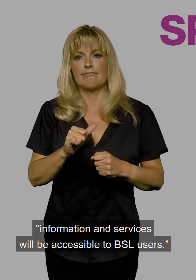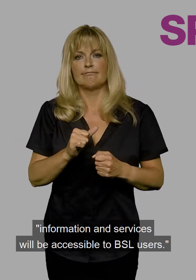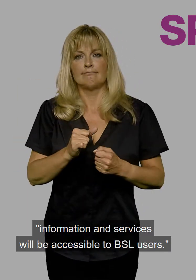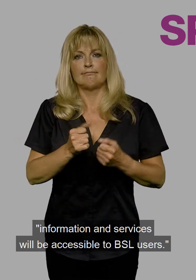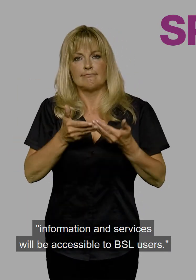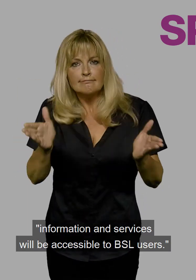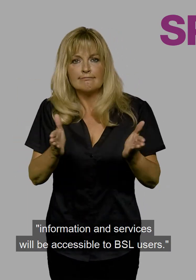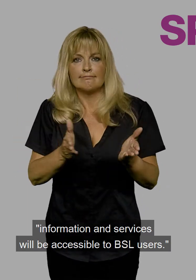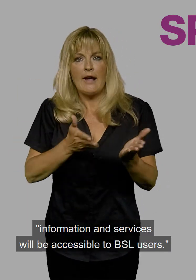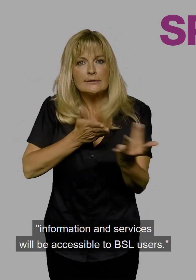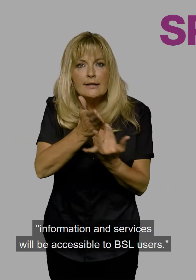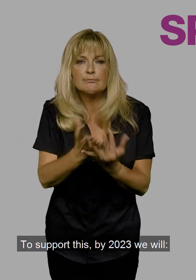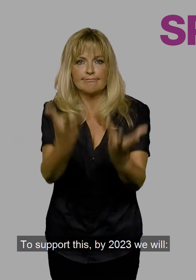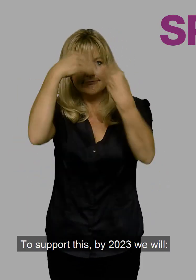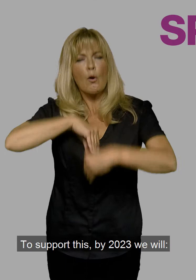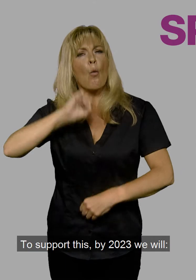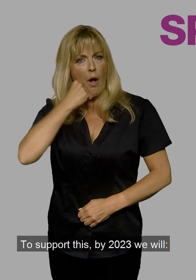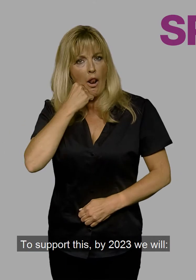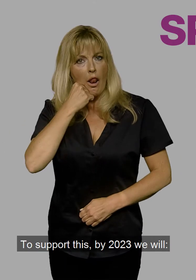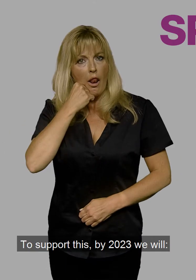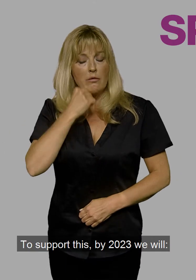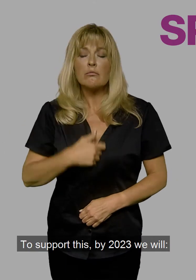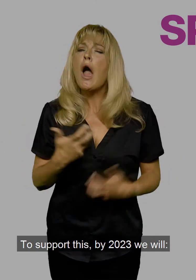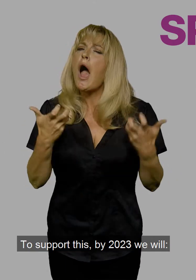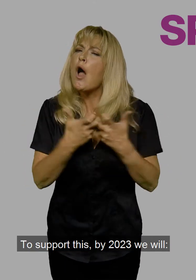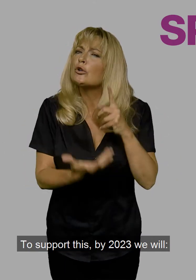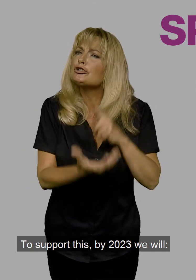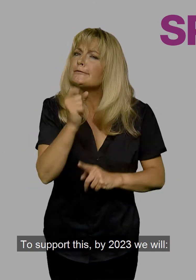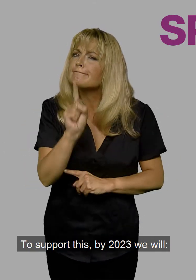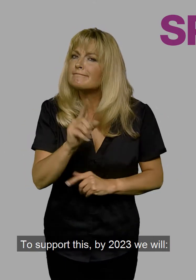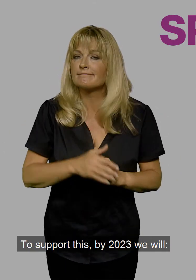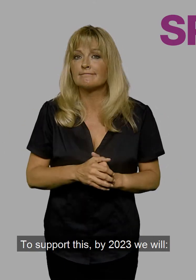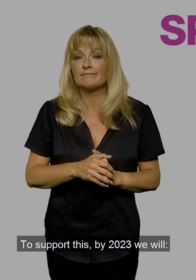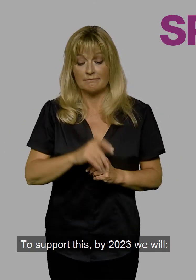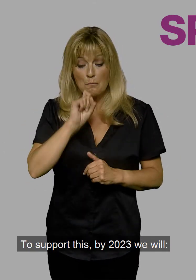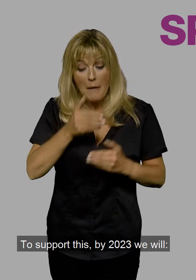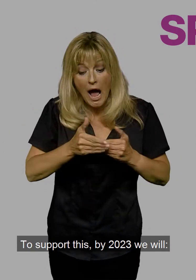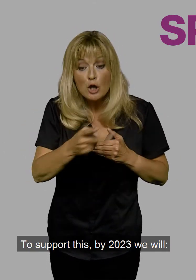users. To support this, by 2023 we will